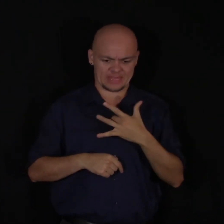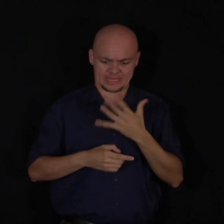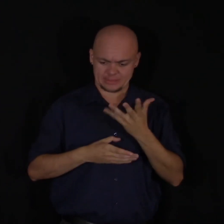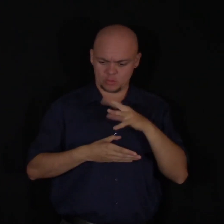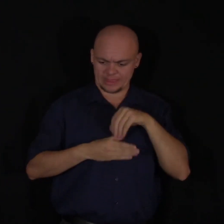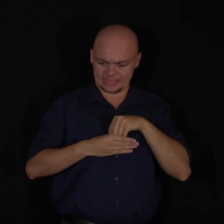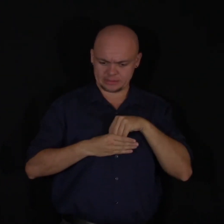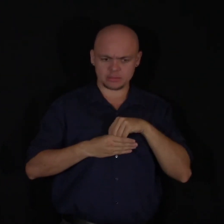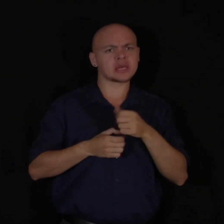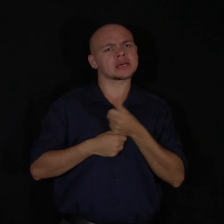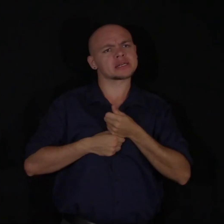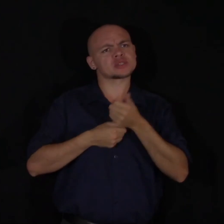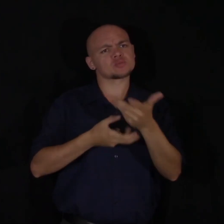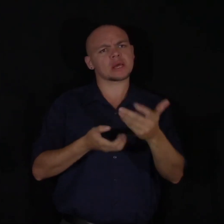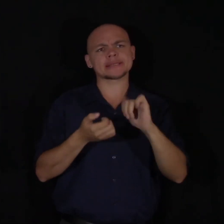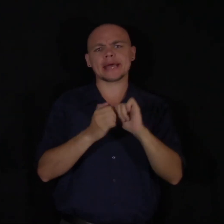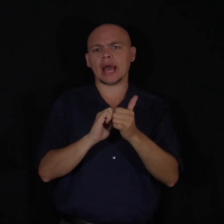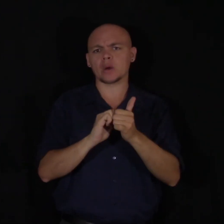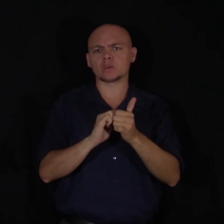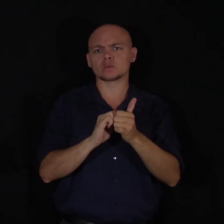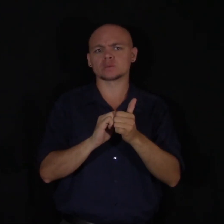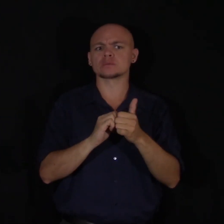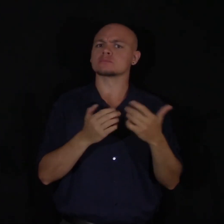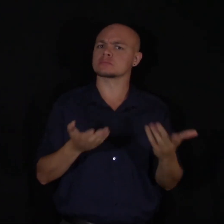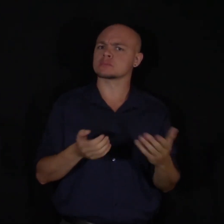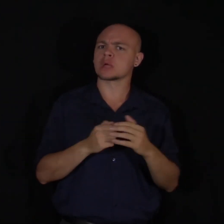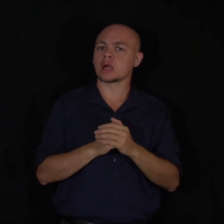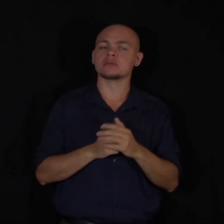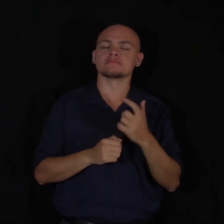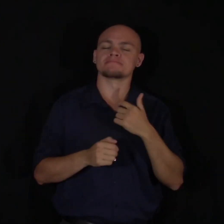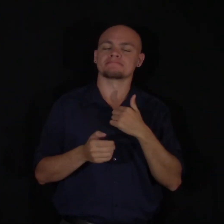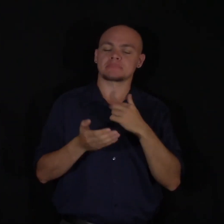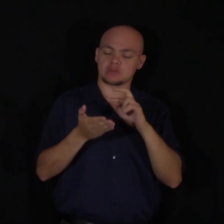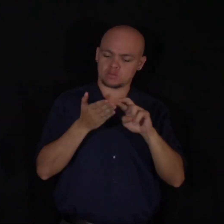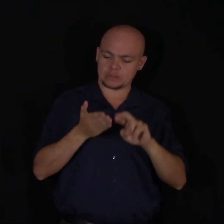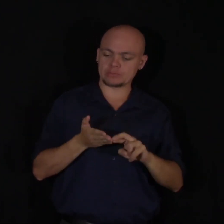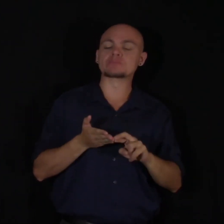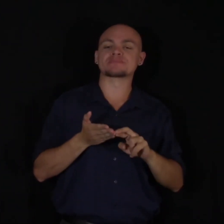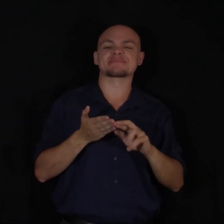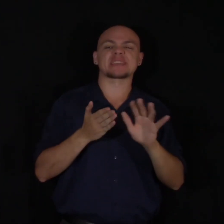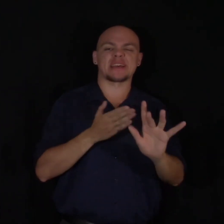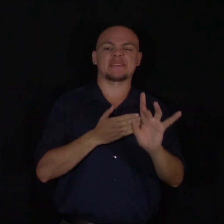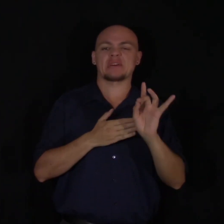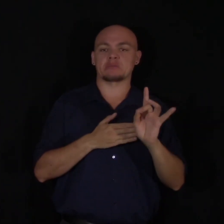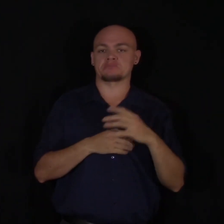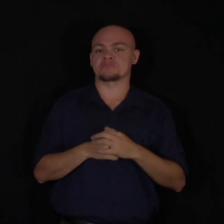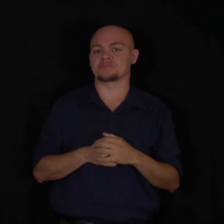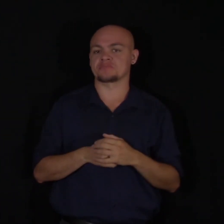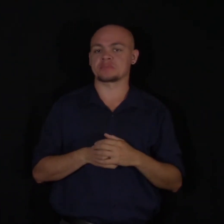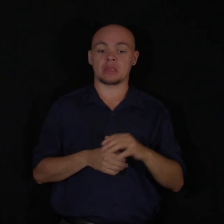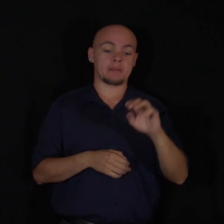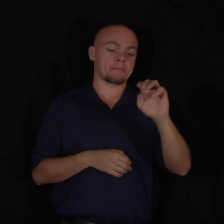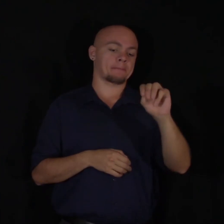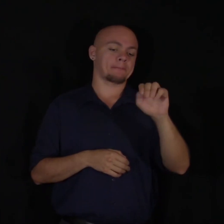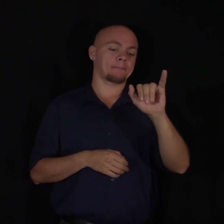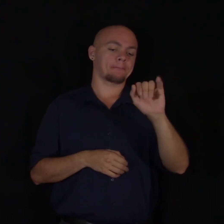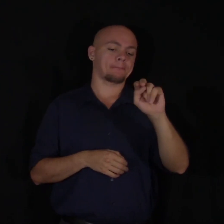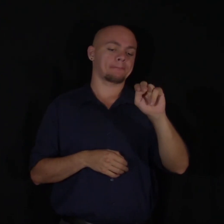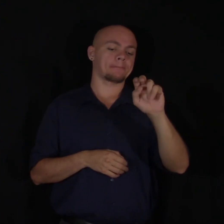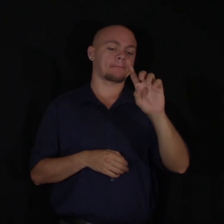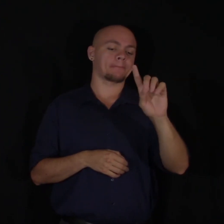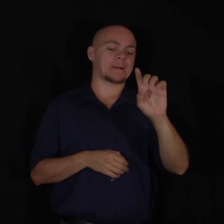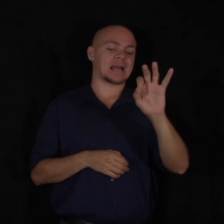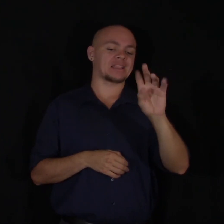inside? And this is what I found. That if we bring a certain mindfulness to what's going